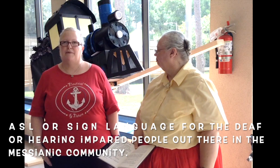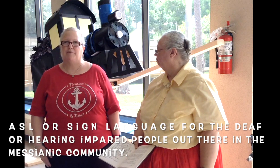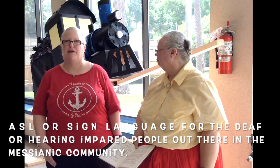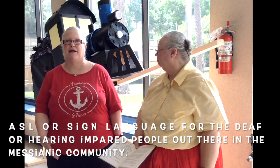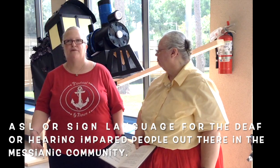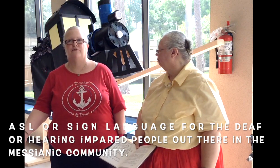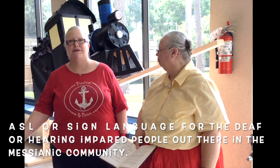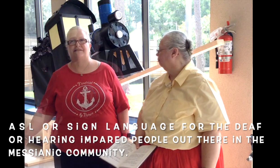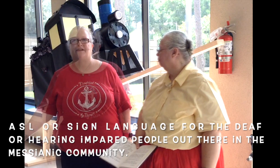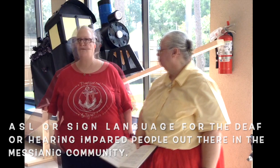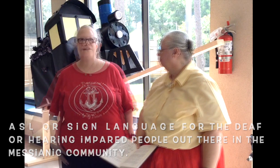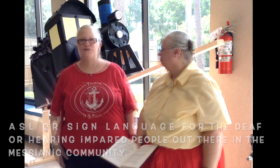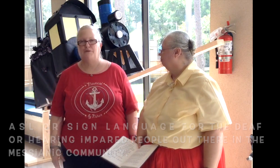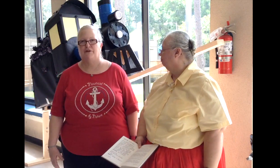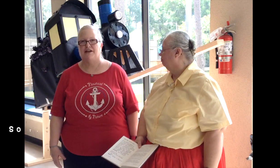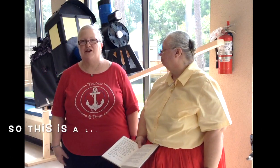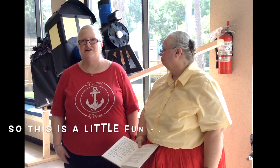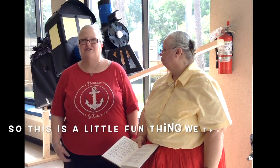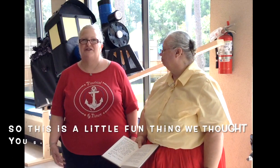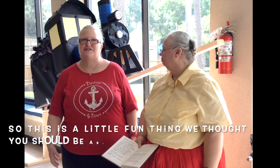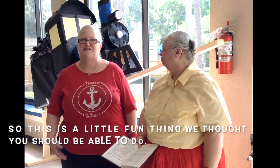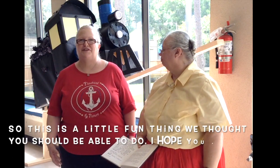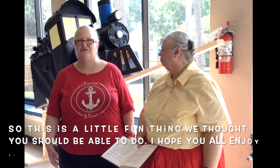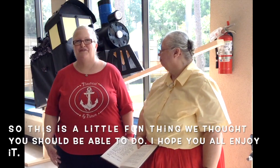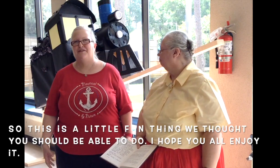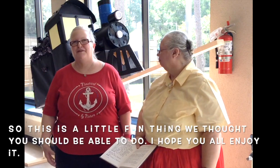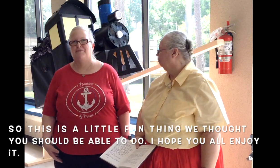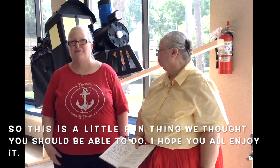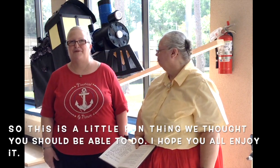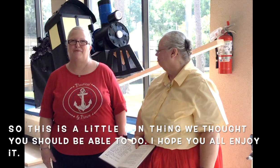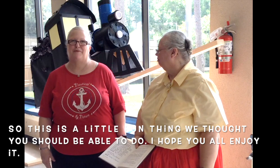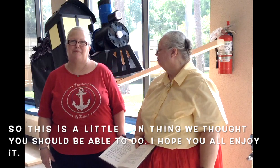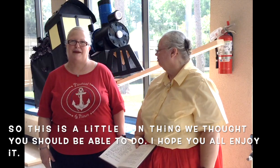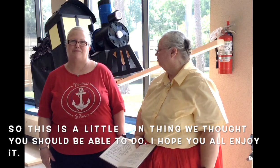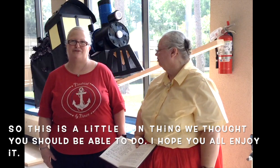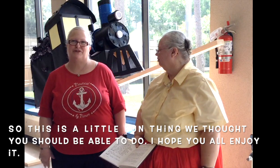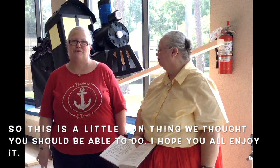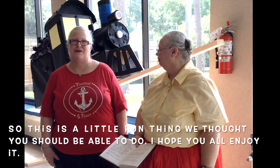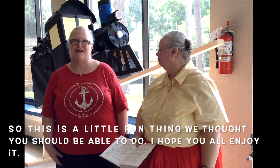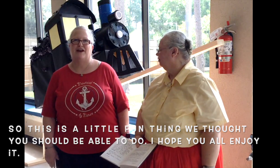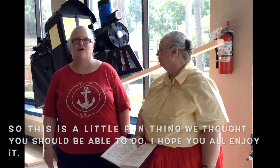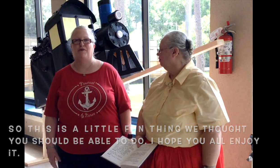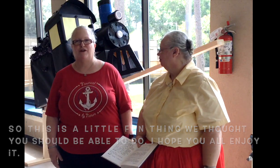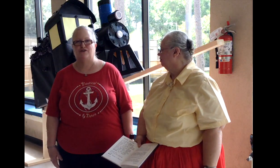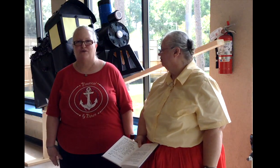people out there in the Messianic world community. So this is a little fun thing we thought we'd be able to do. And I hope y'all enjoy.